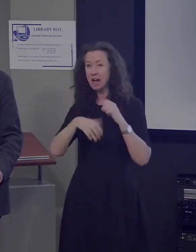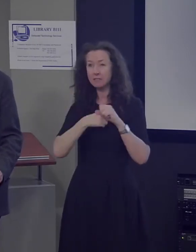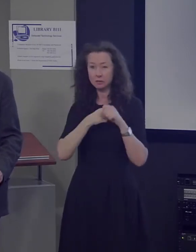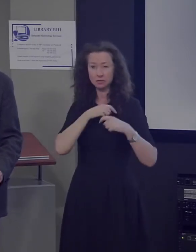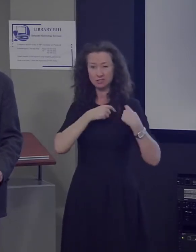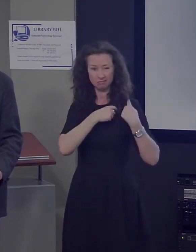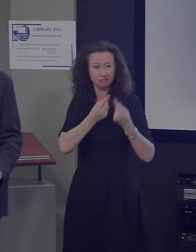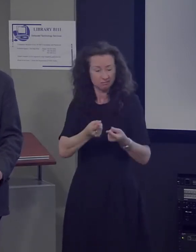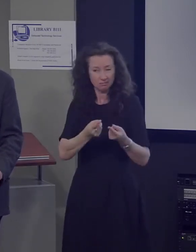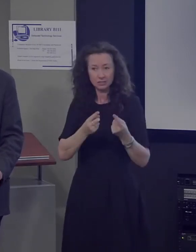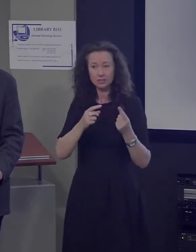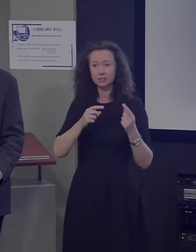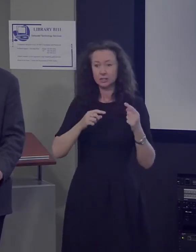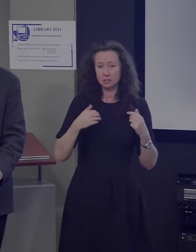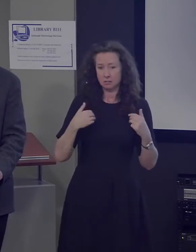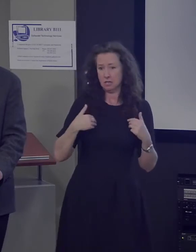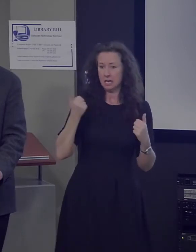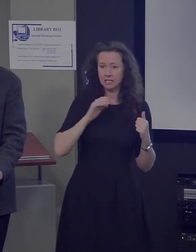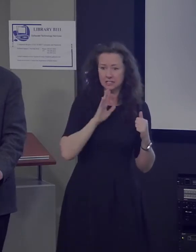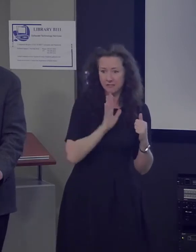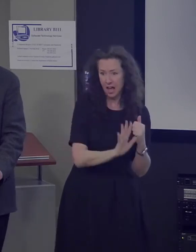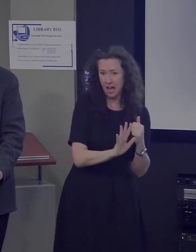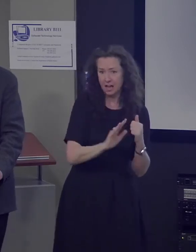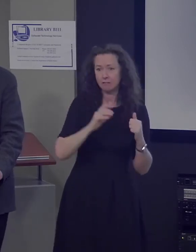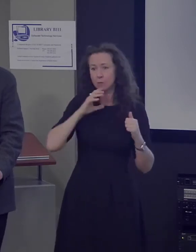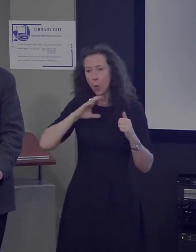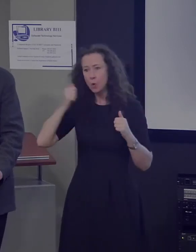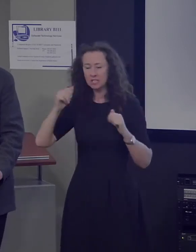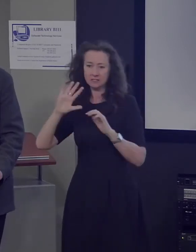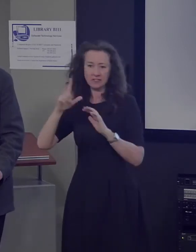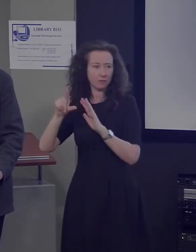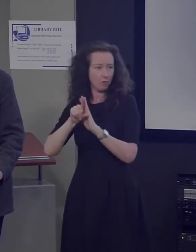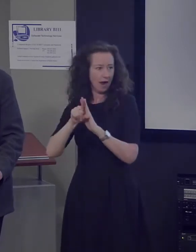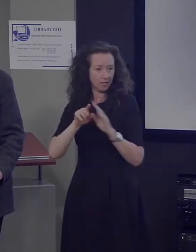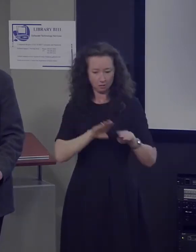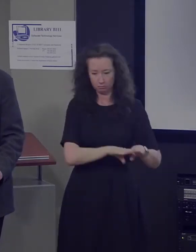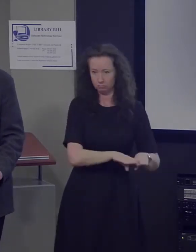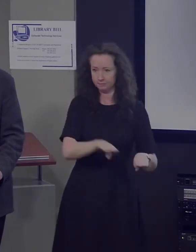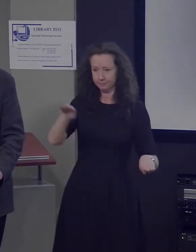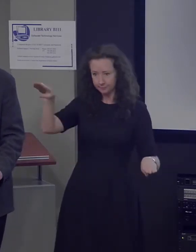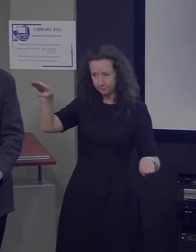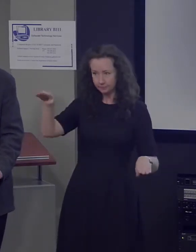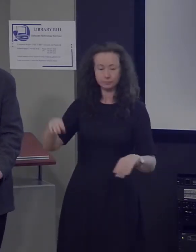and the oldest children in these studies are usually in 5th grade.